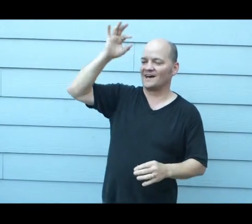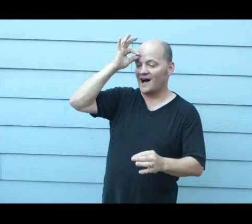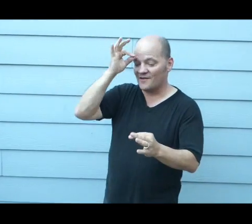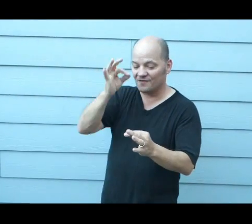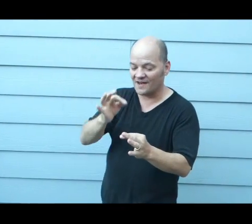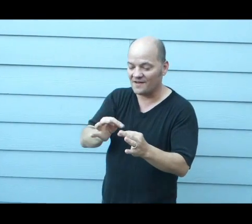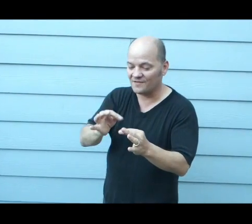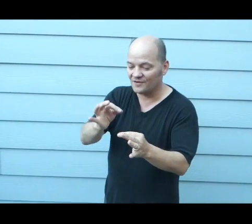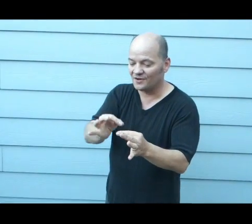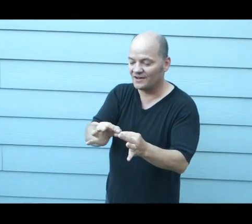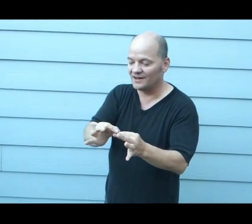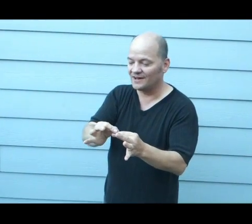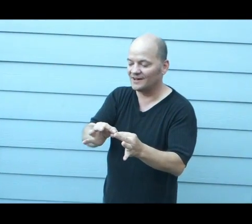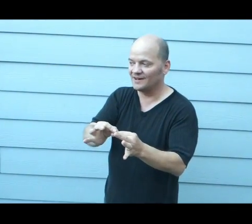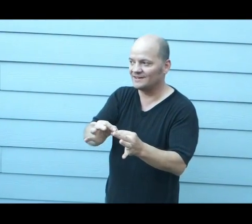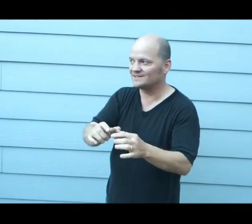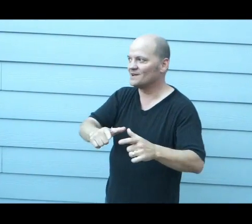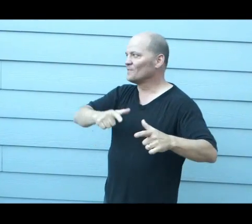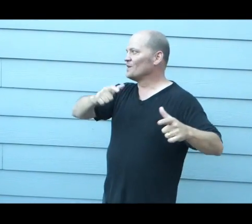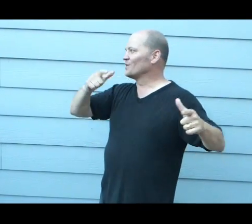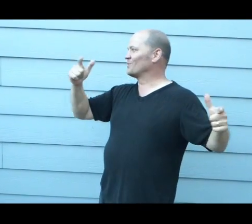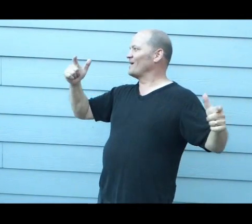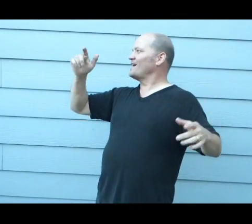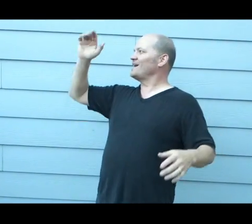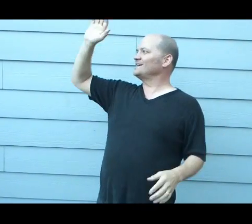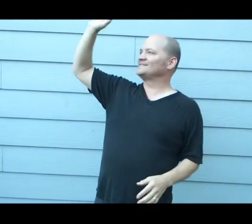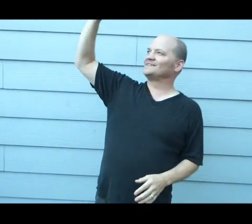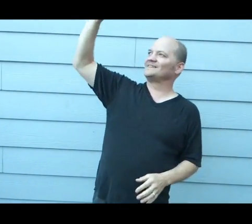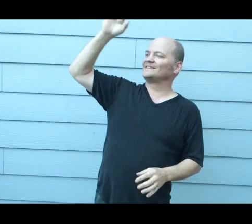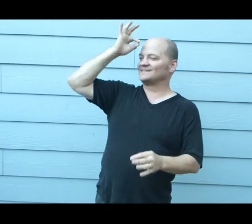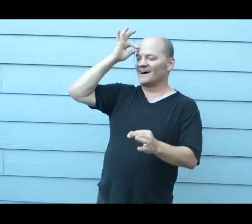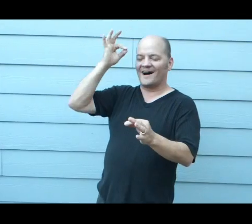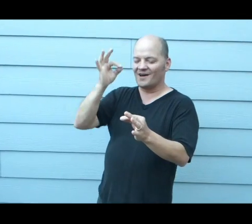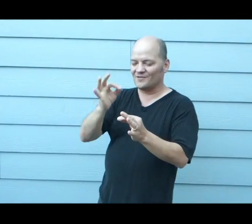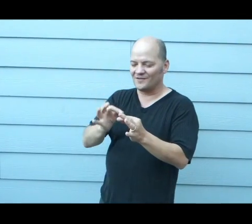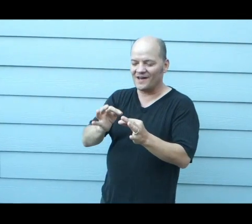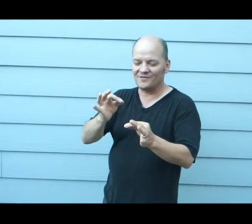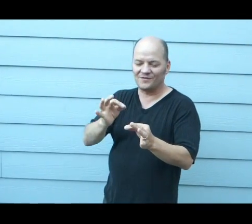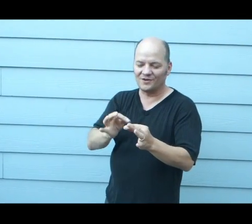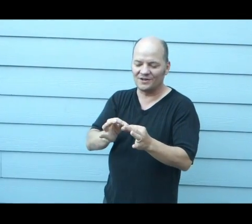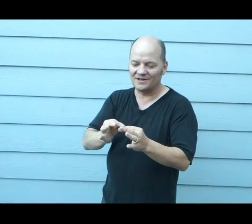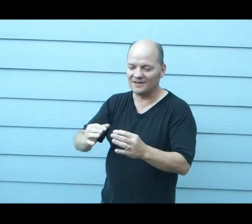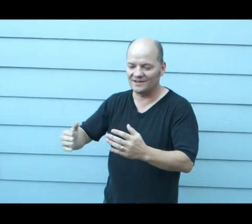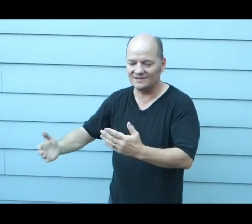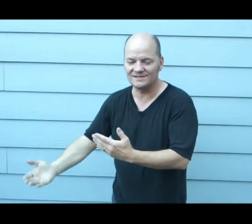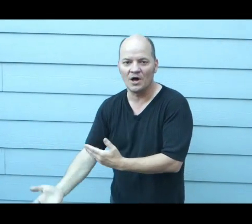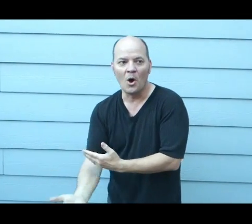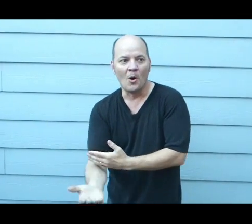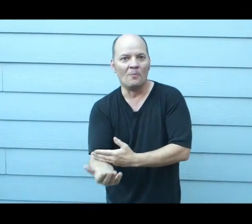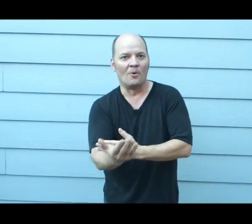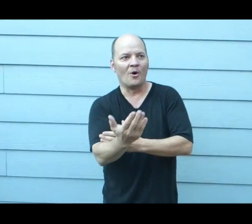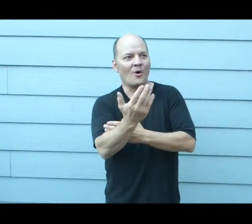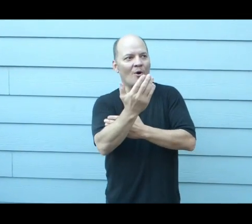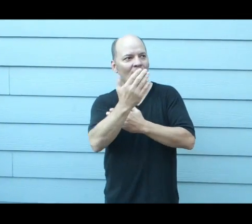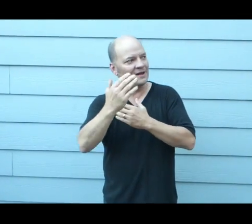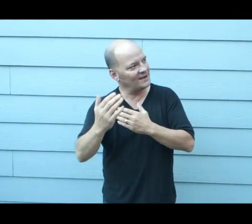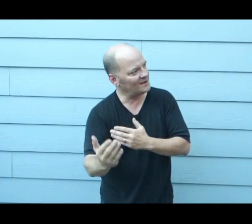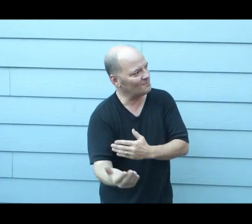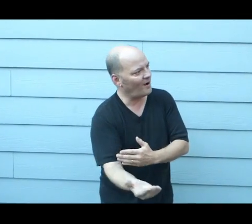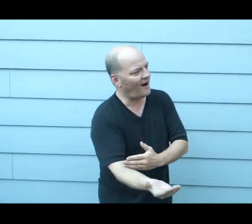thy faithfulness, great is thy faithfulness. Morning